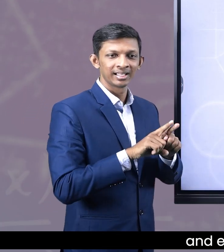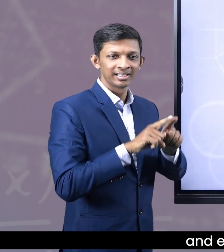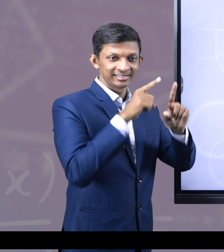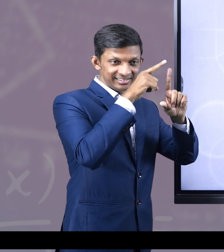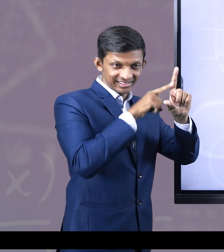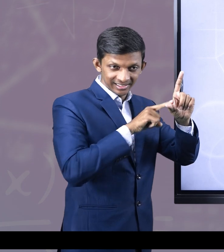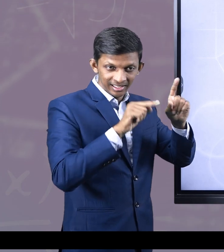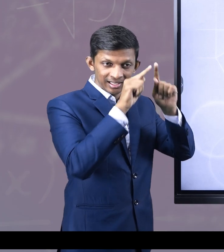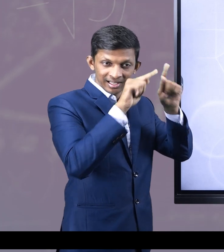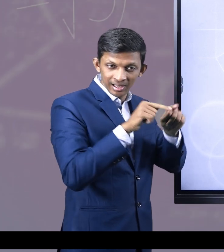Angles.